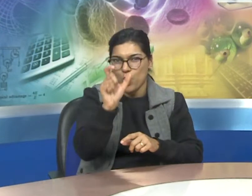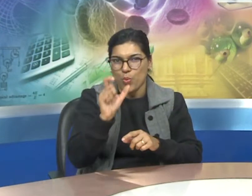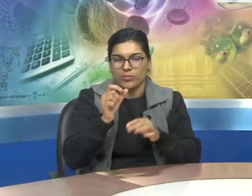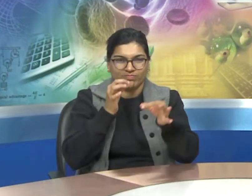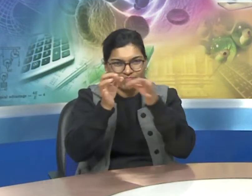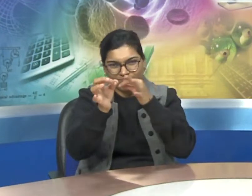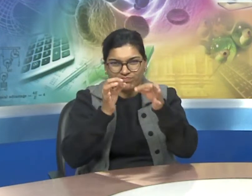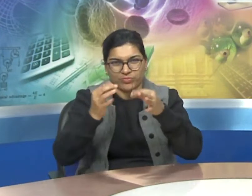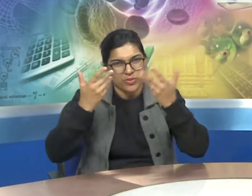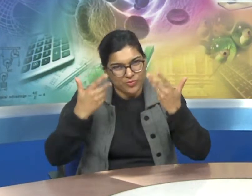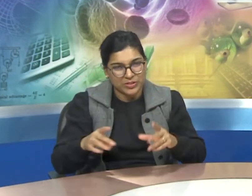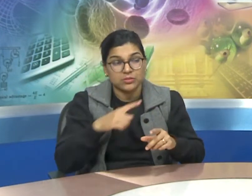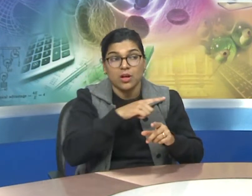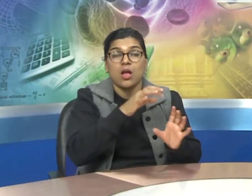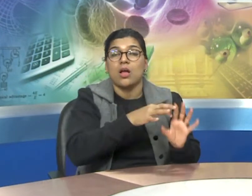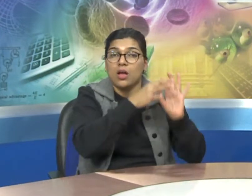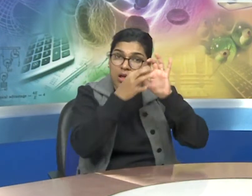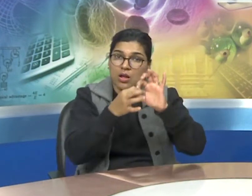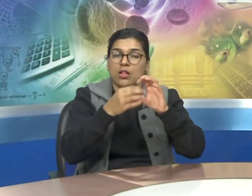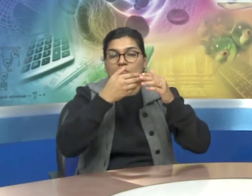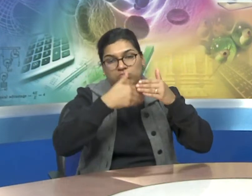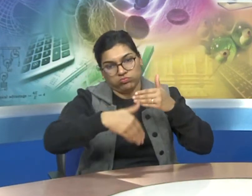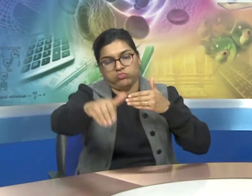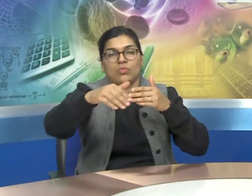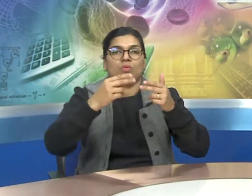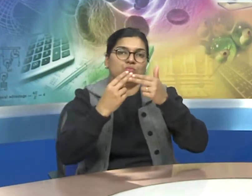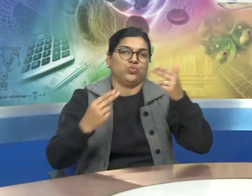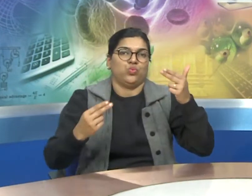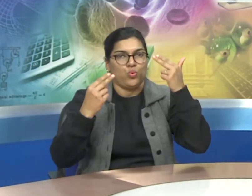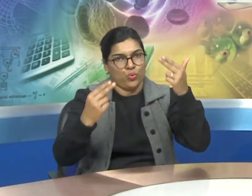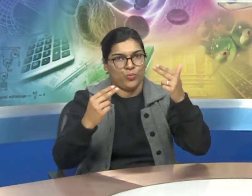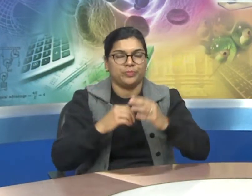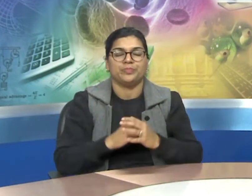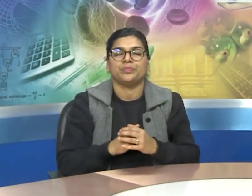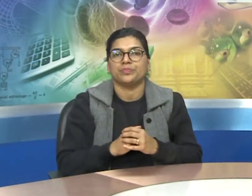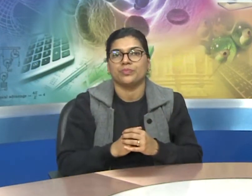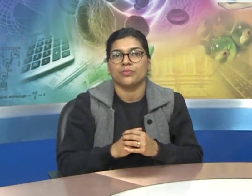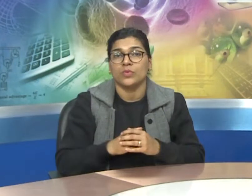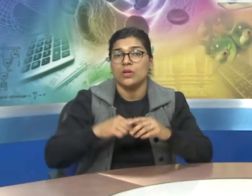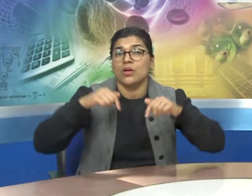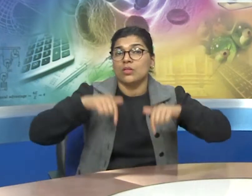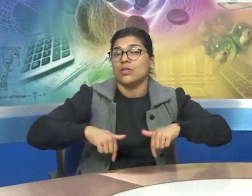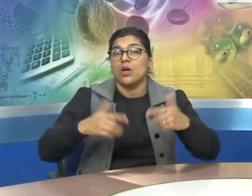So far we have understood the difficult words. Now in continuation, let us begin the lesson.